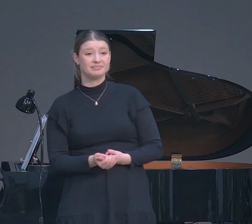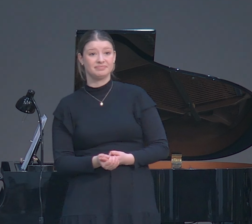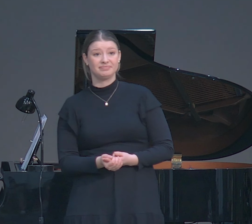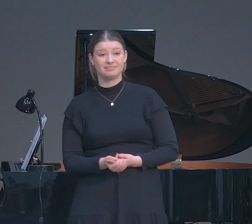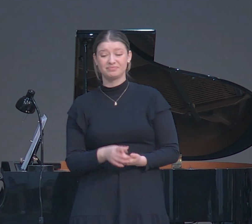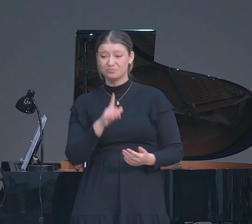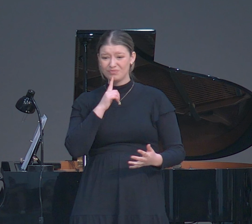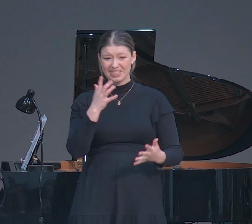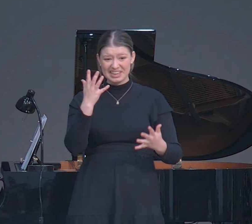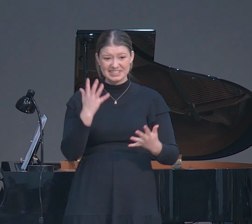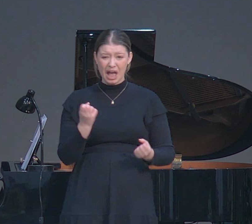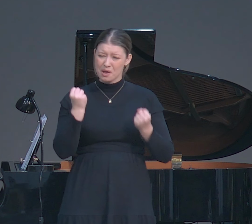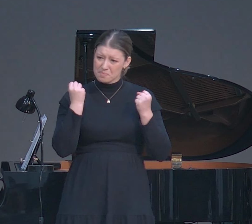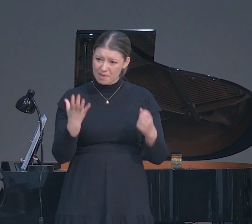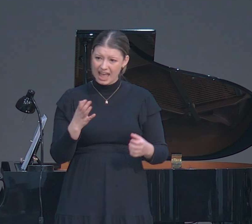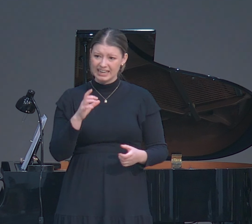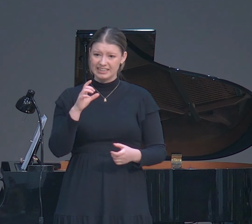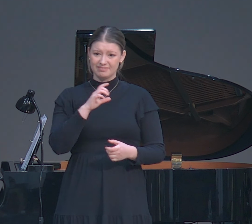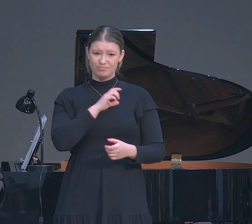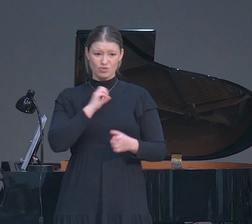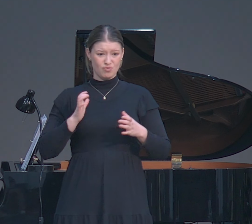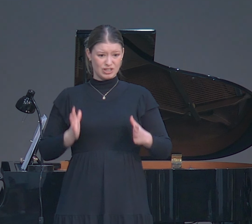You know, sadly, there are many Christians today